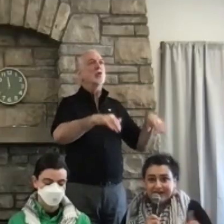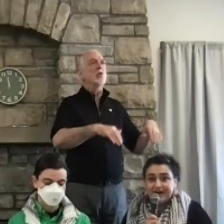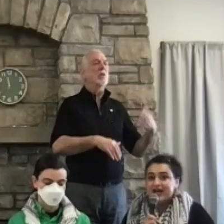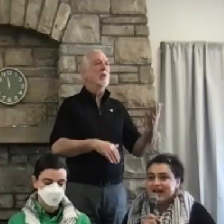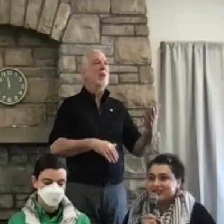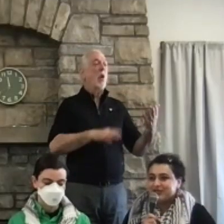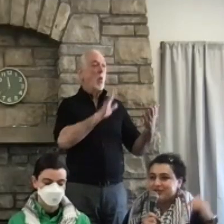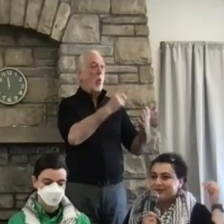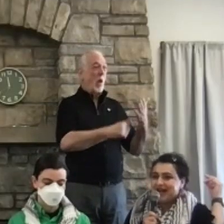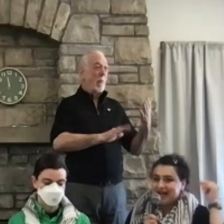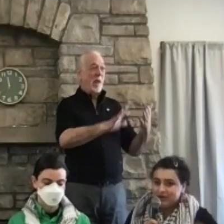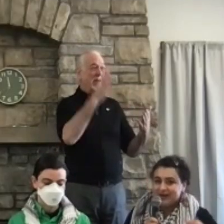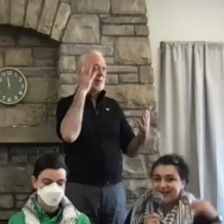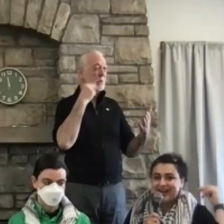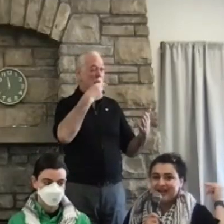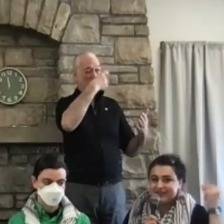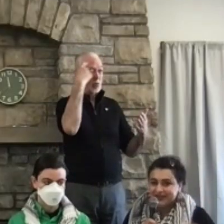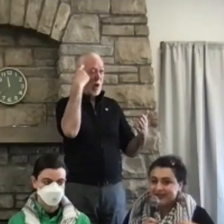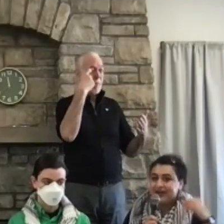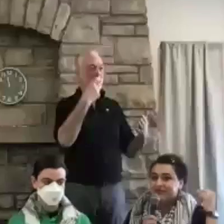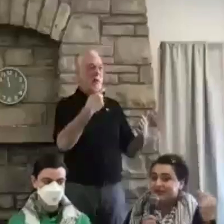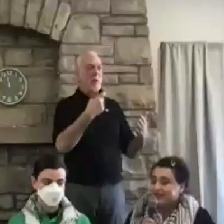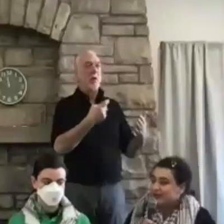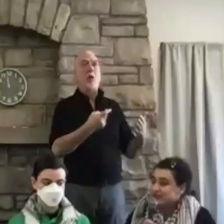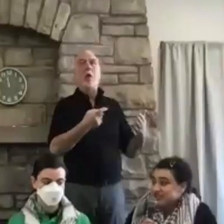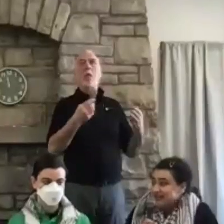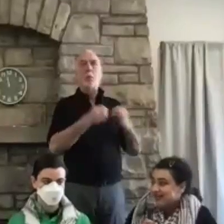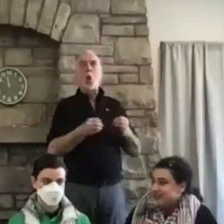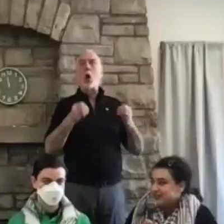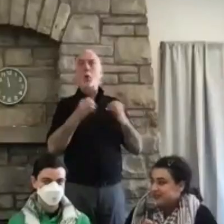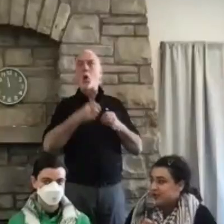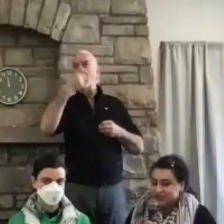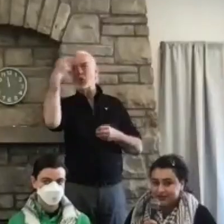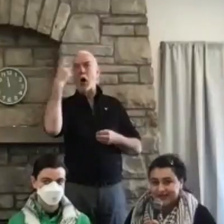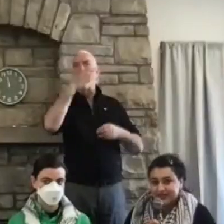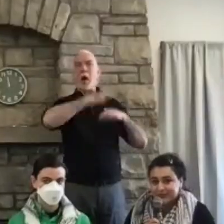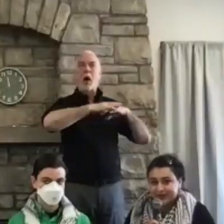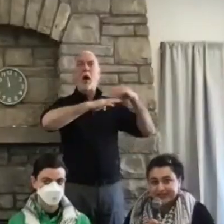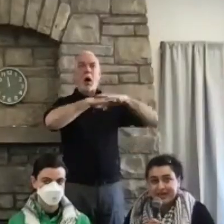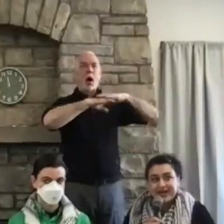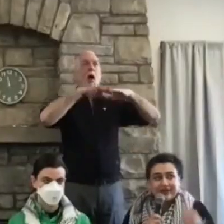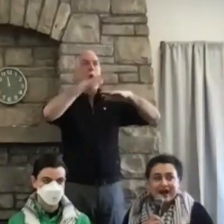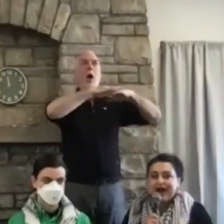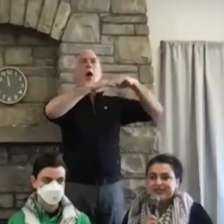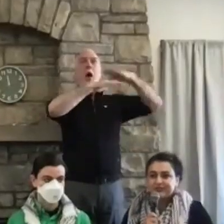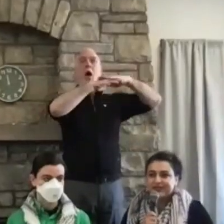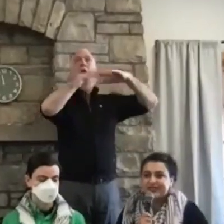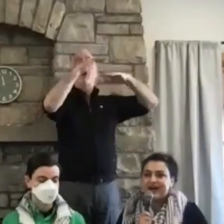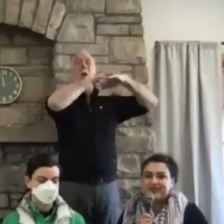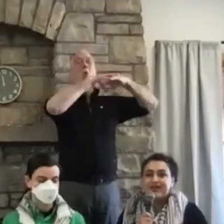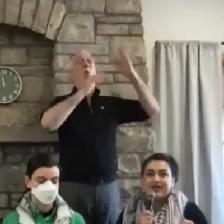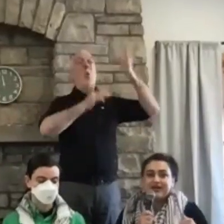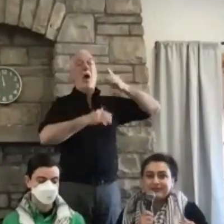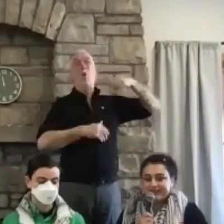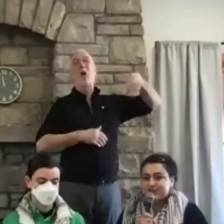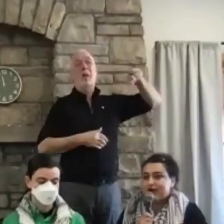is higher. And so you keep on adding one hit after another, which then tells you it's the marginalized communities that are at highest risk